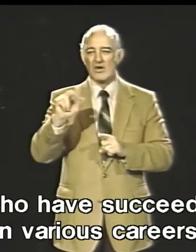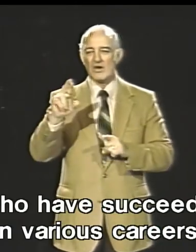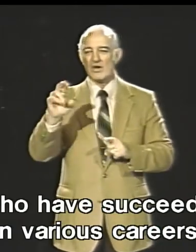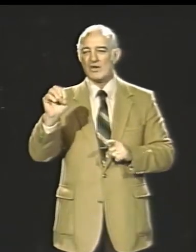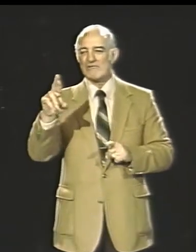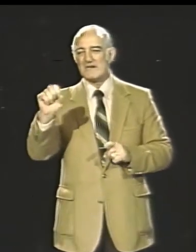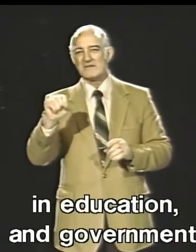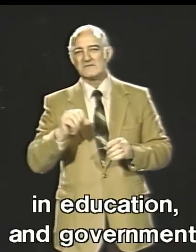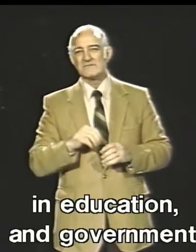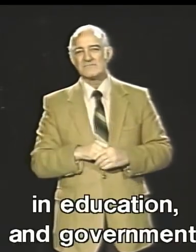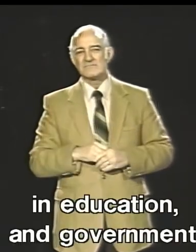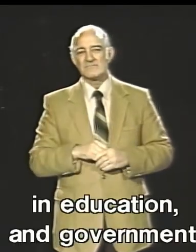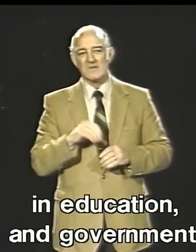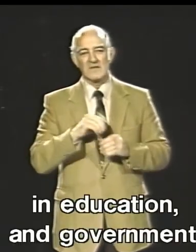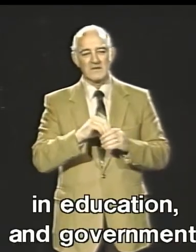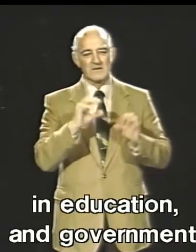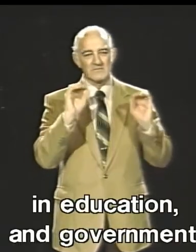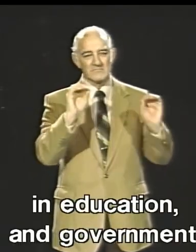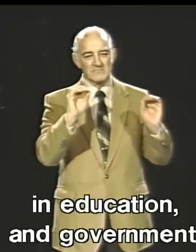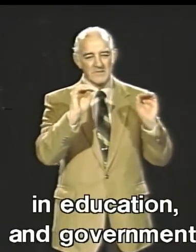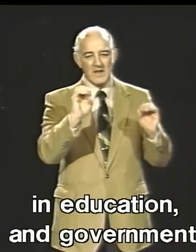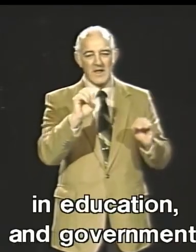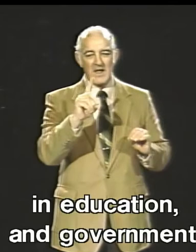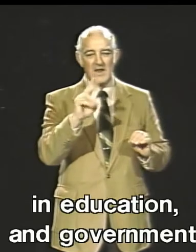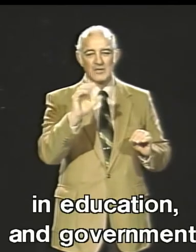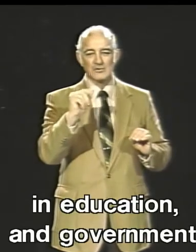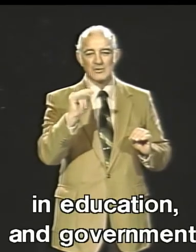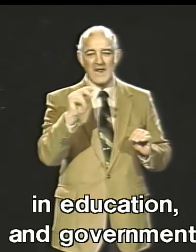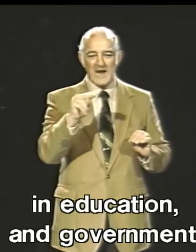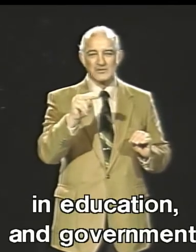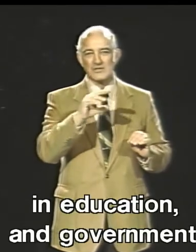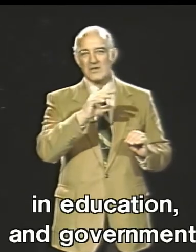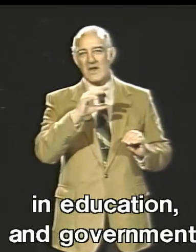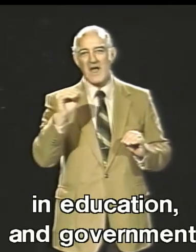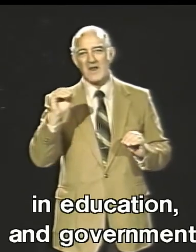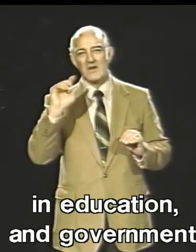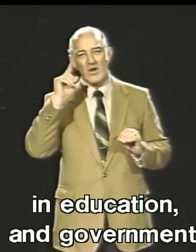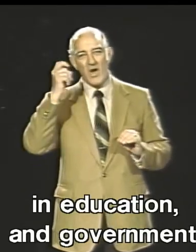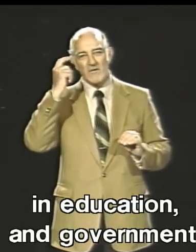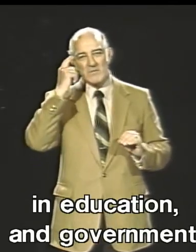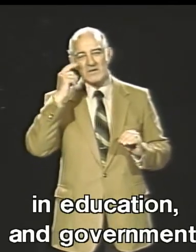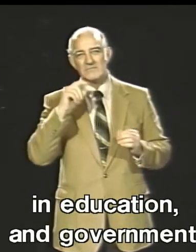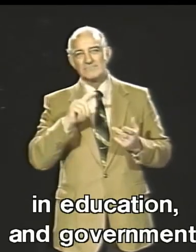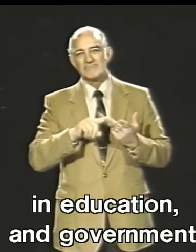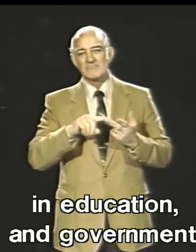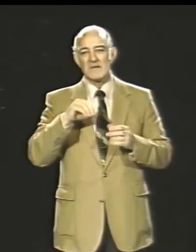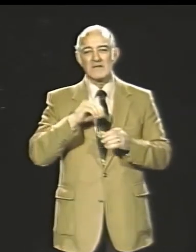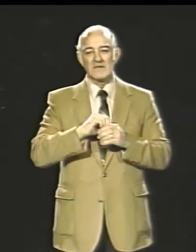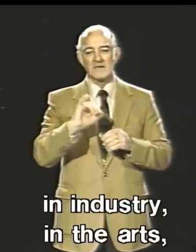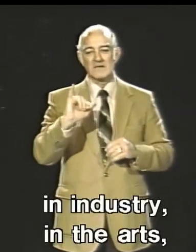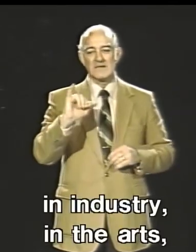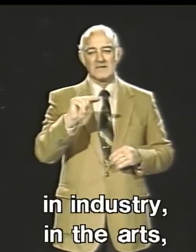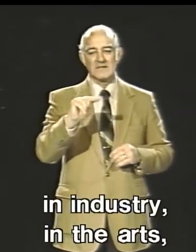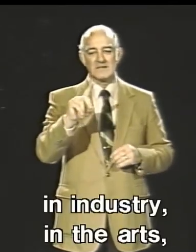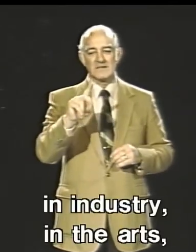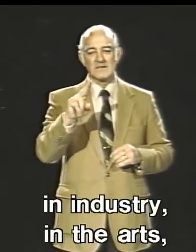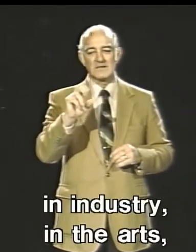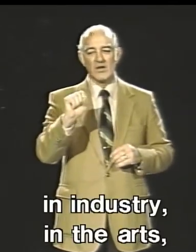in various careers in education, in government,